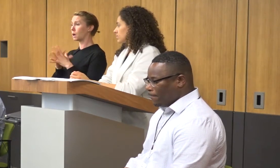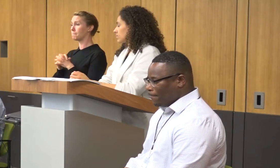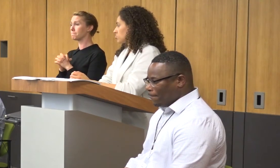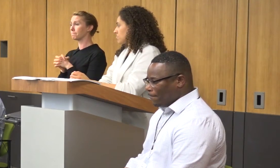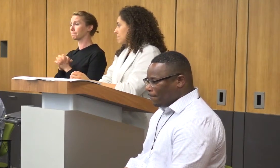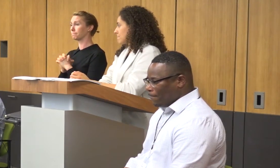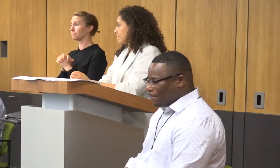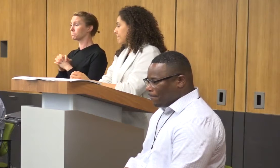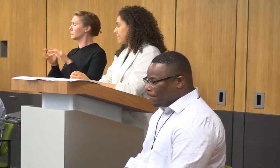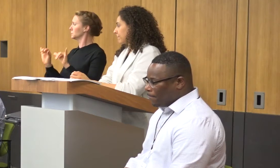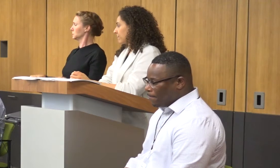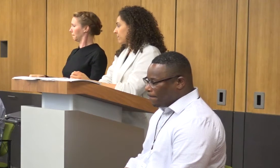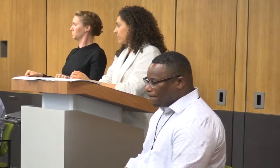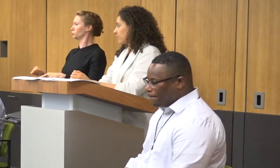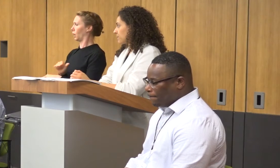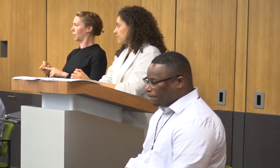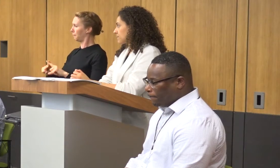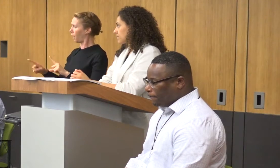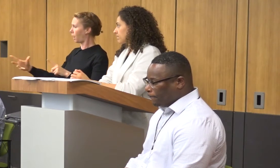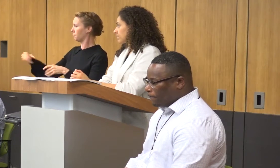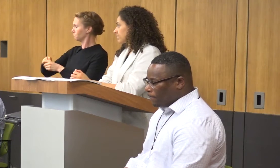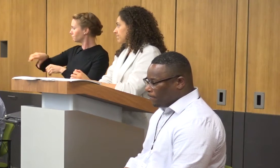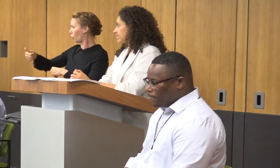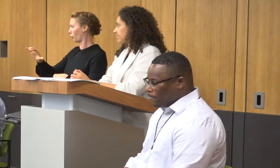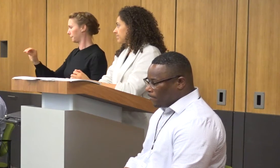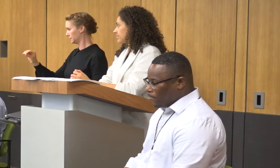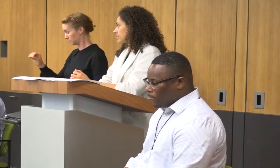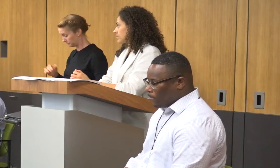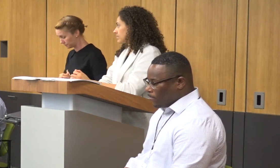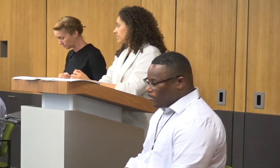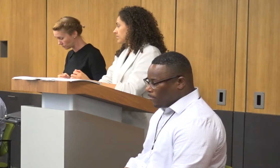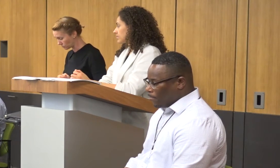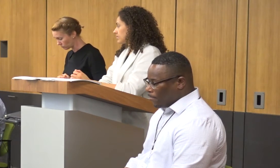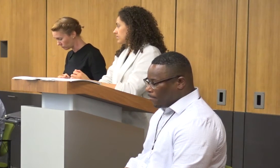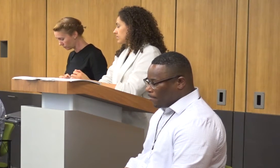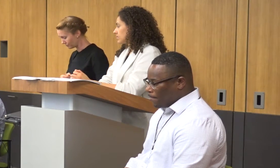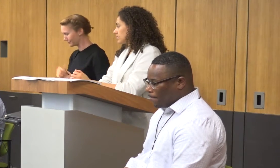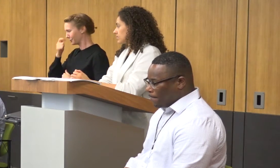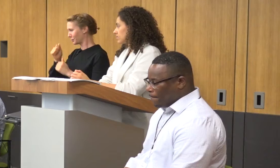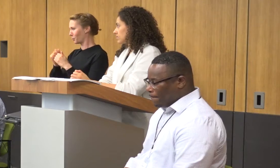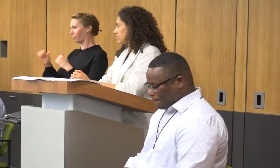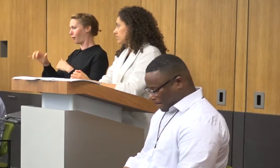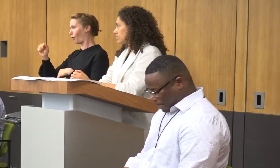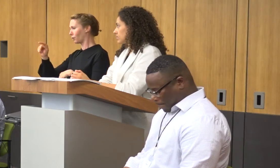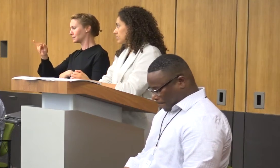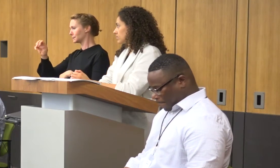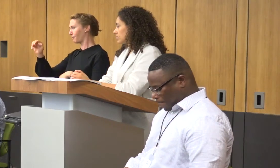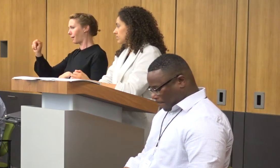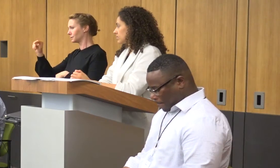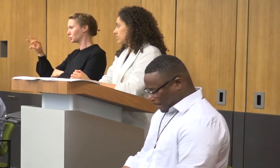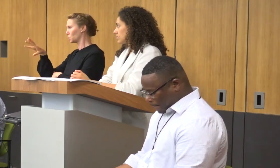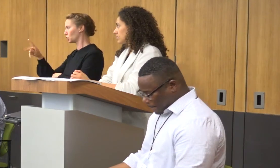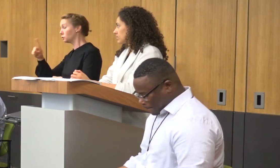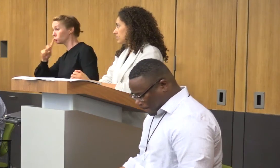do the same type of training, but with other companies involved. What's interesting about doing the Autism at Work with SAP, I mean, they started it,